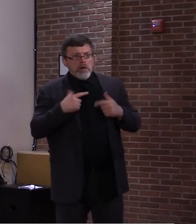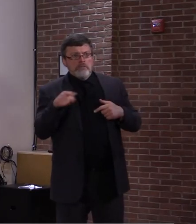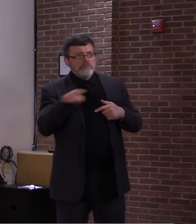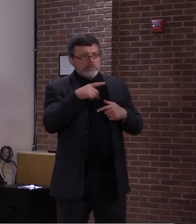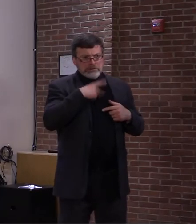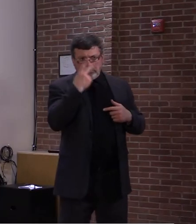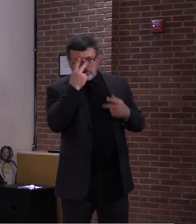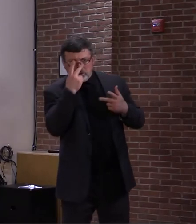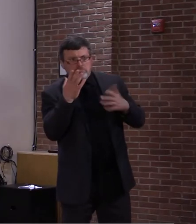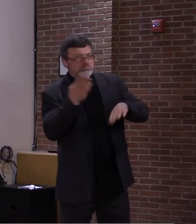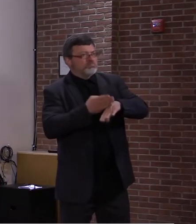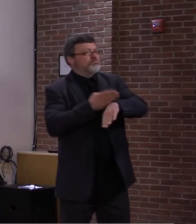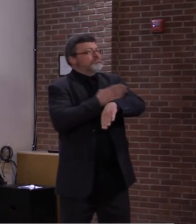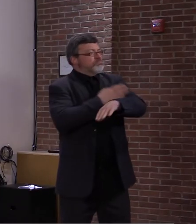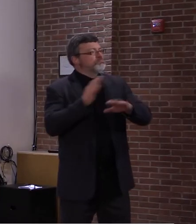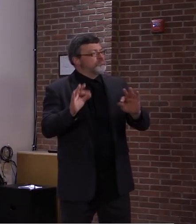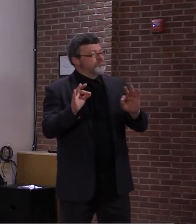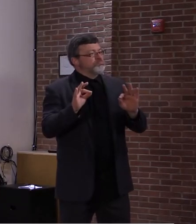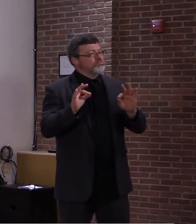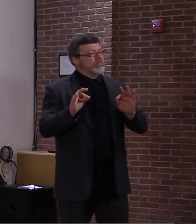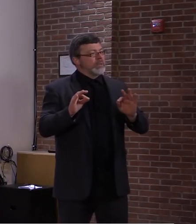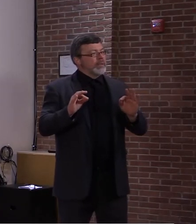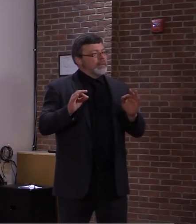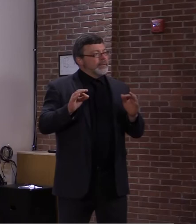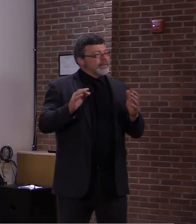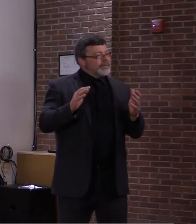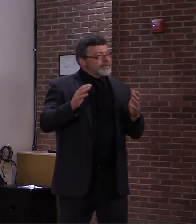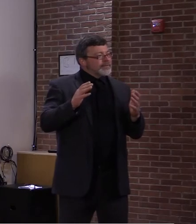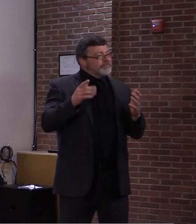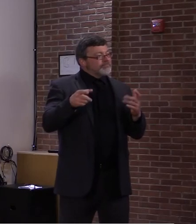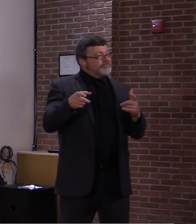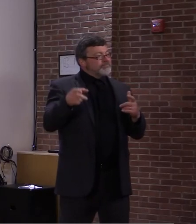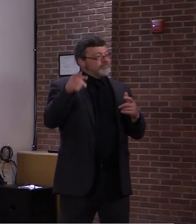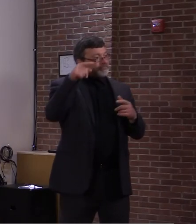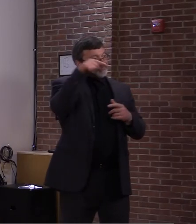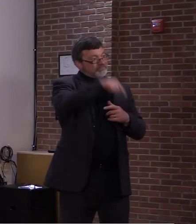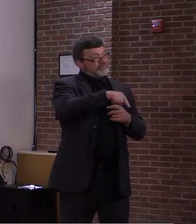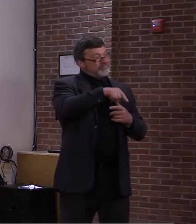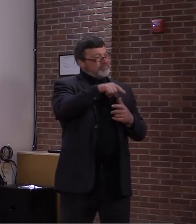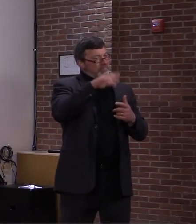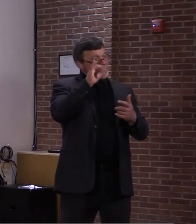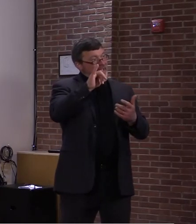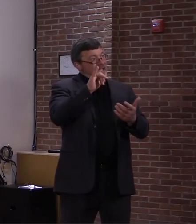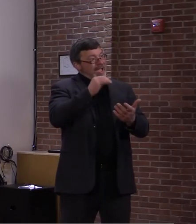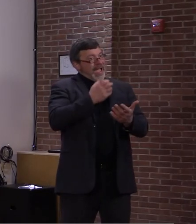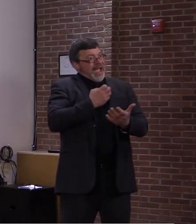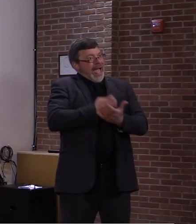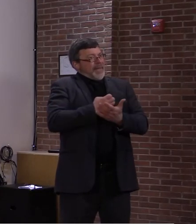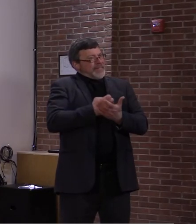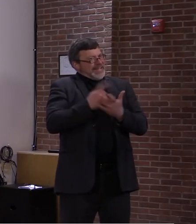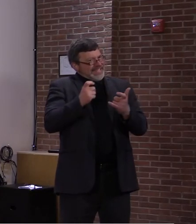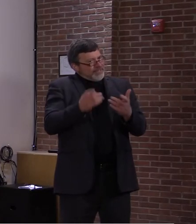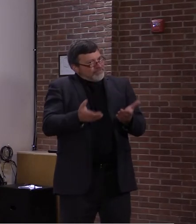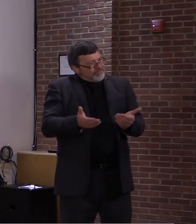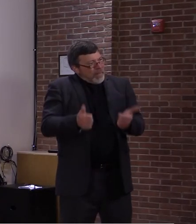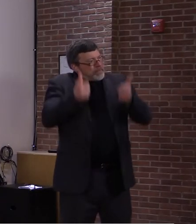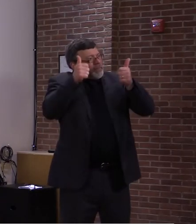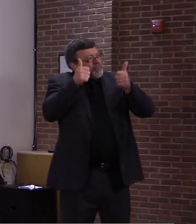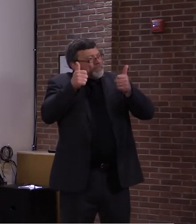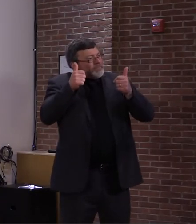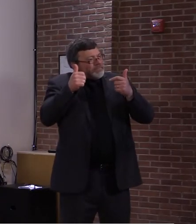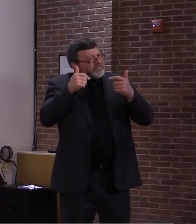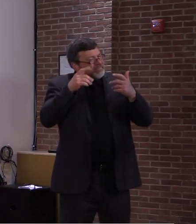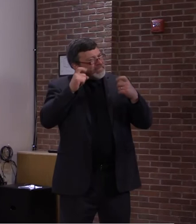the nucleus of the economy. And that changed. And with